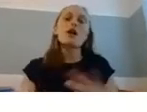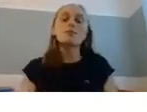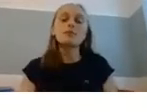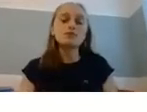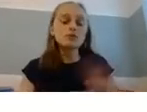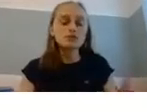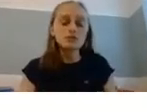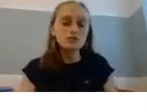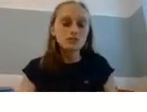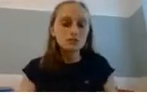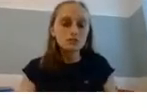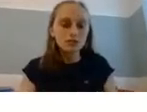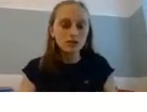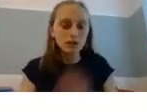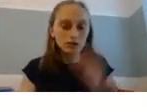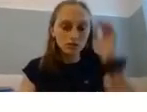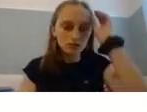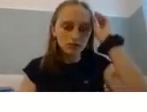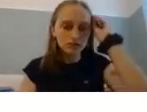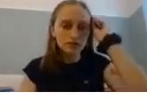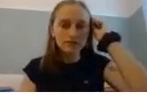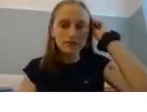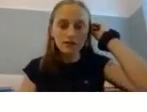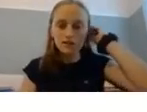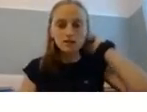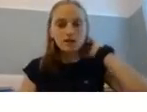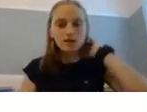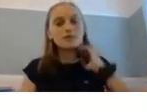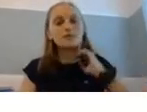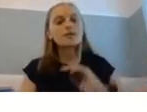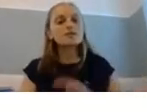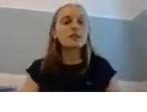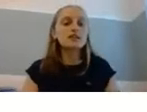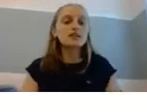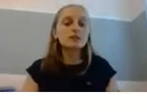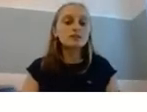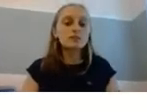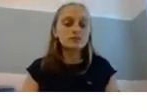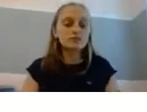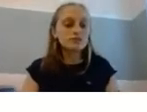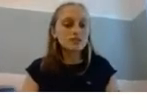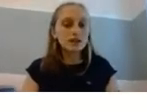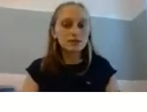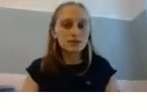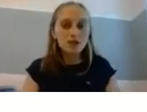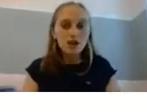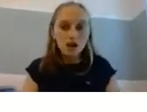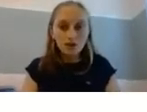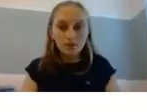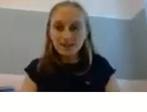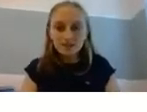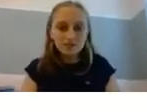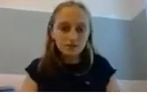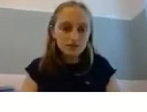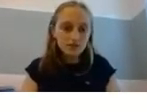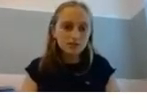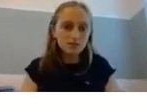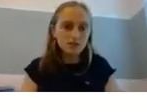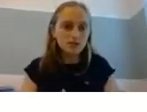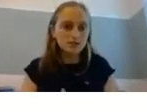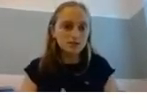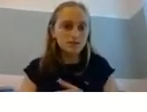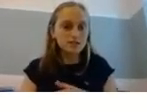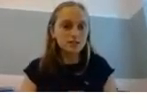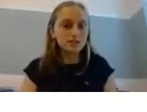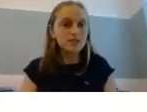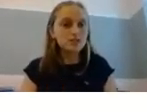and just to walk you through a little bit of it American Sign Language was first established in 1815 when